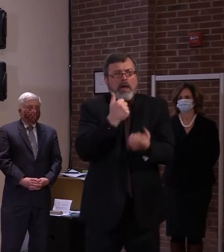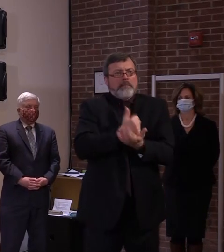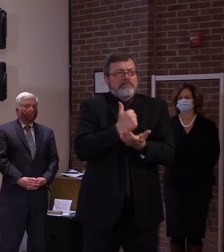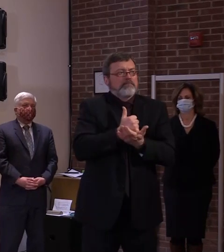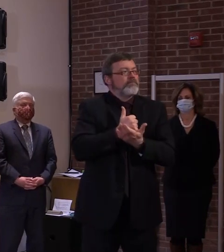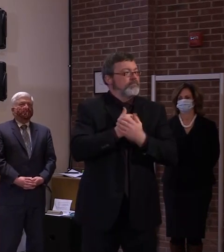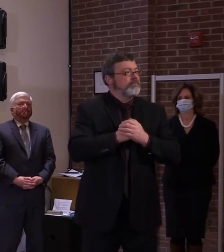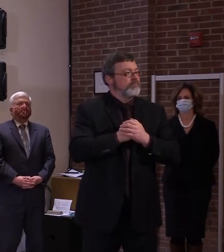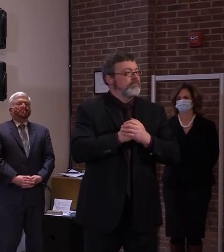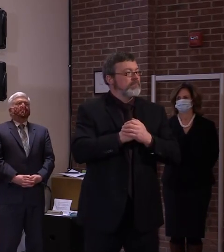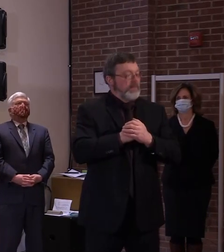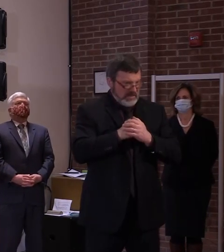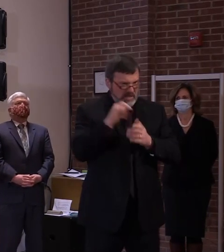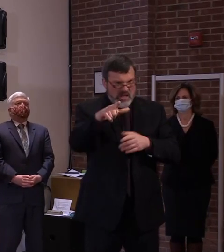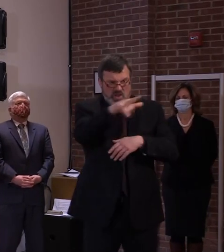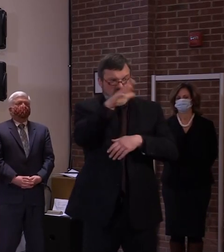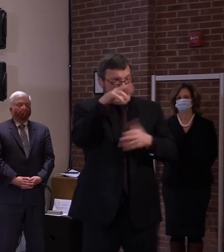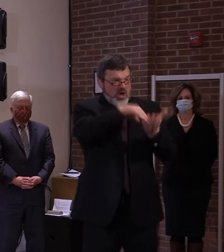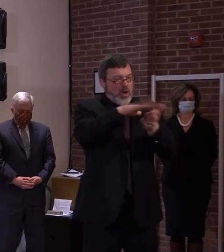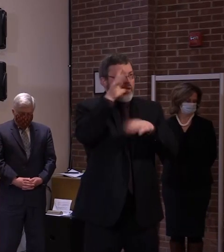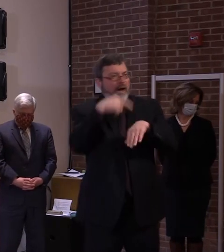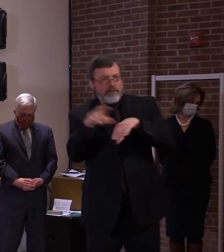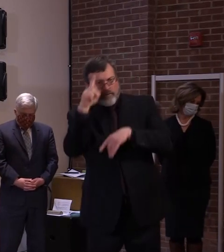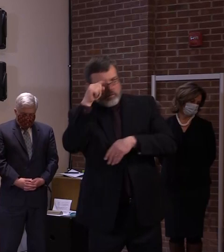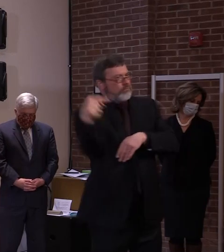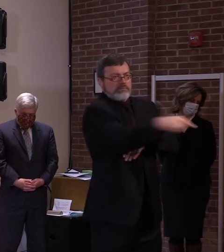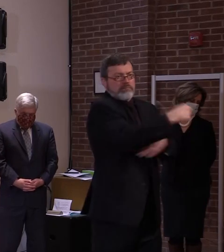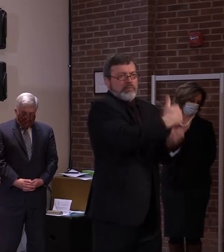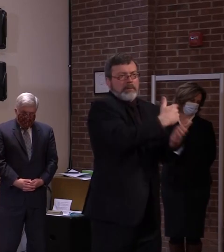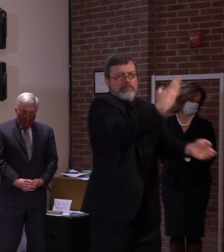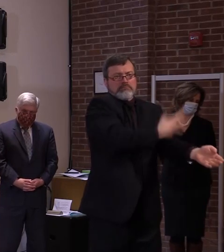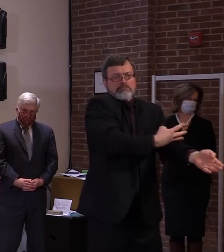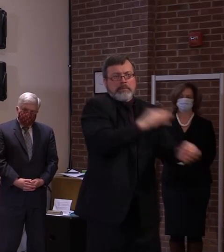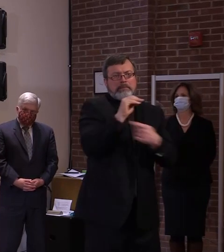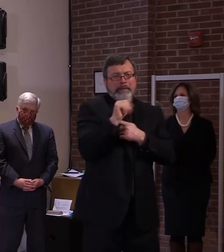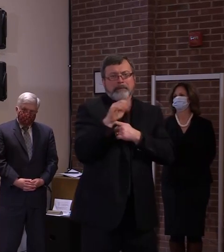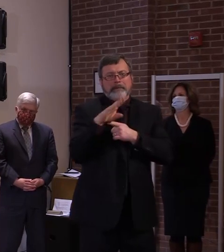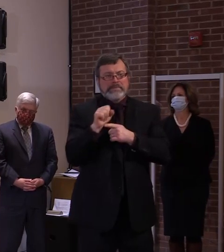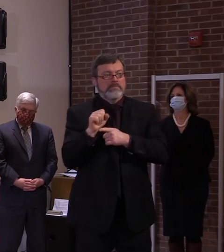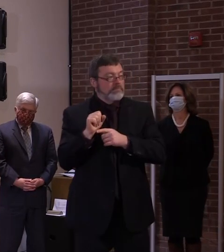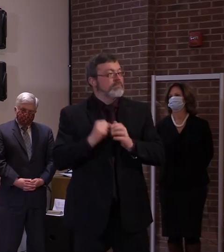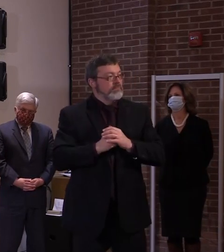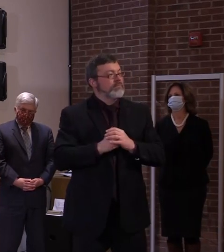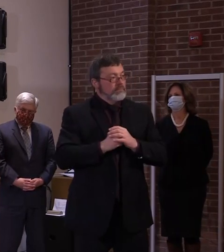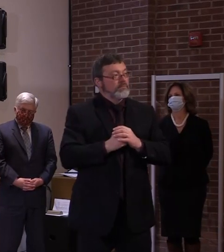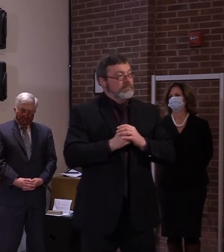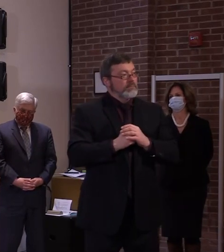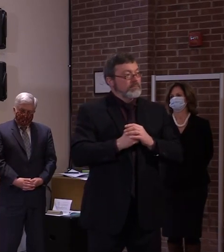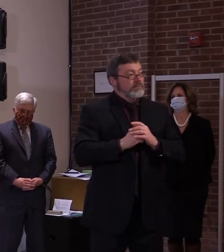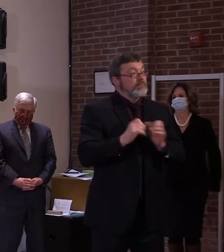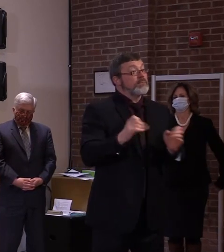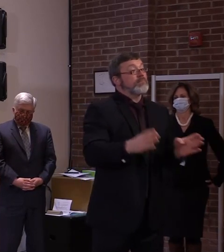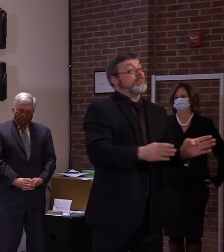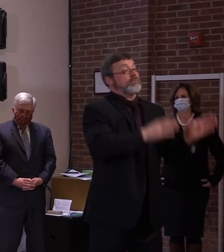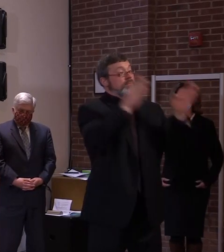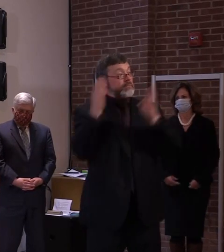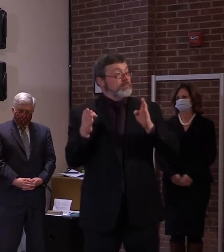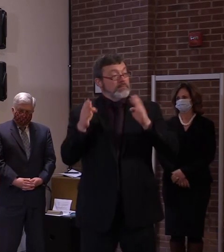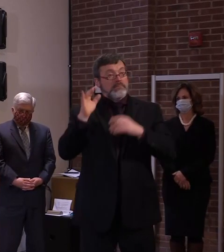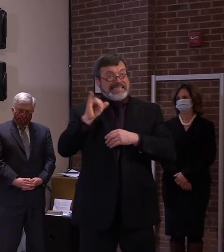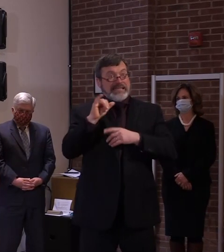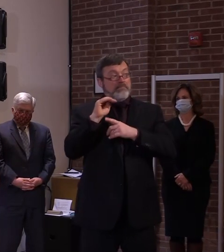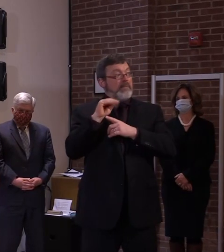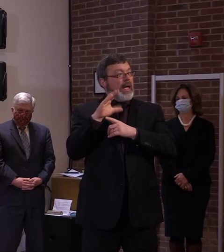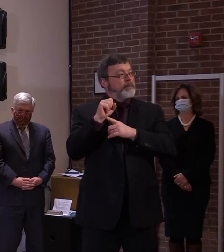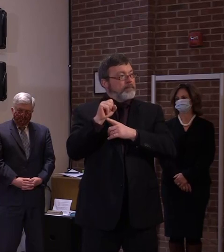center. And an important update on the monoclonal antibodies is that those that we've been using for Delta do